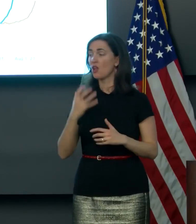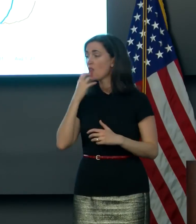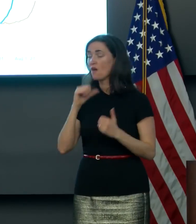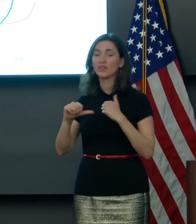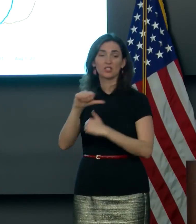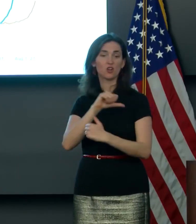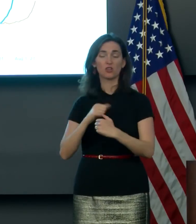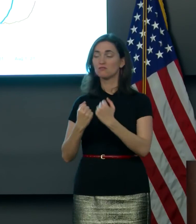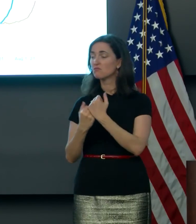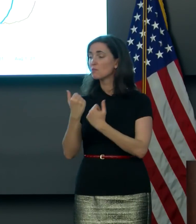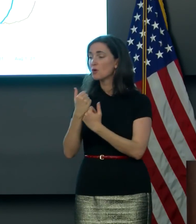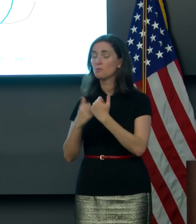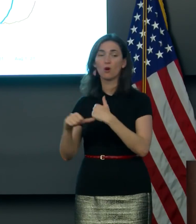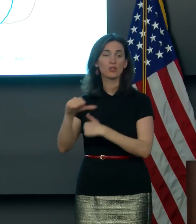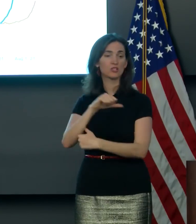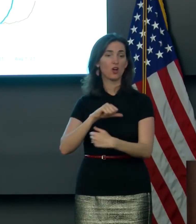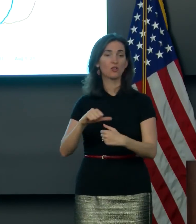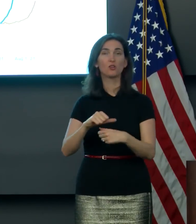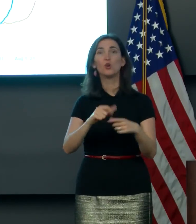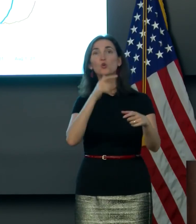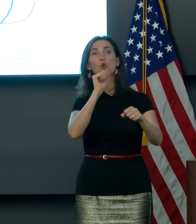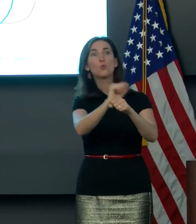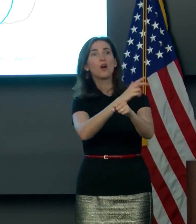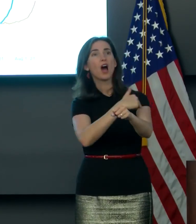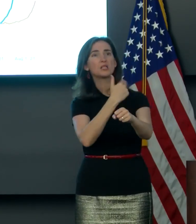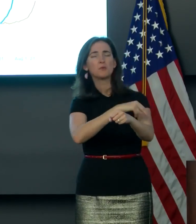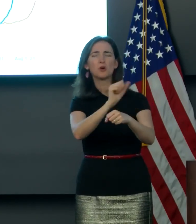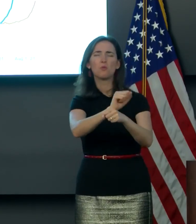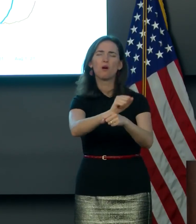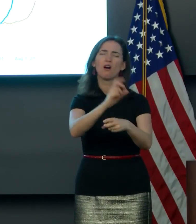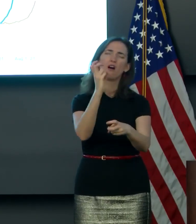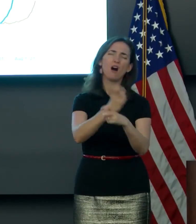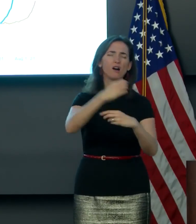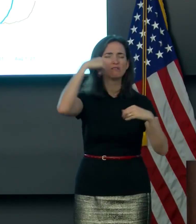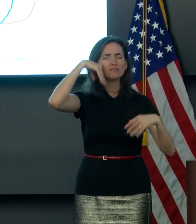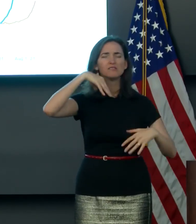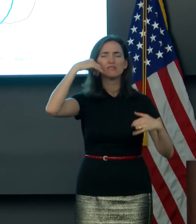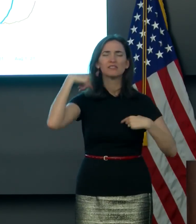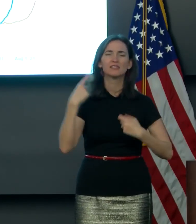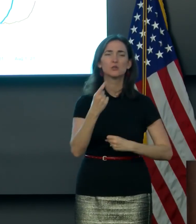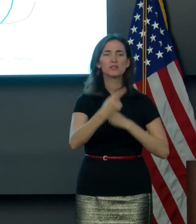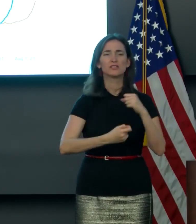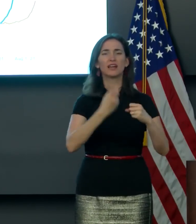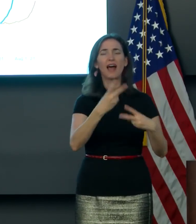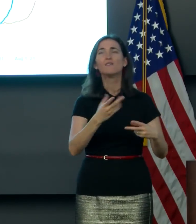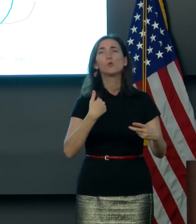one another and giving a break to all these healthcare workers who've been working so hard now for a year and a half.